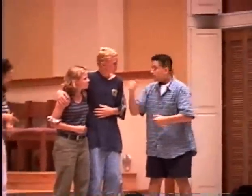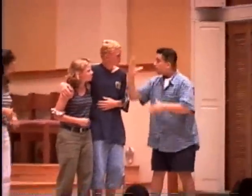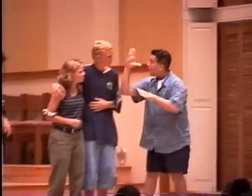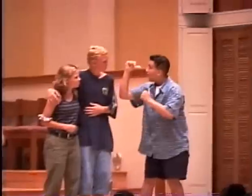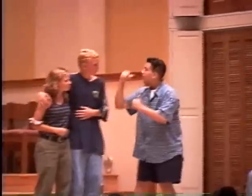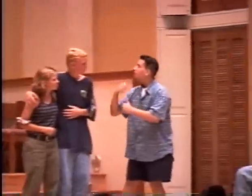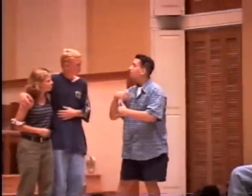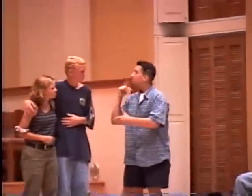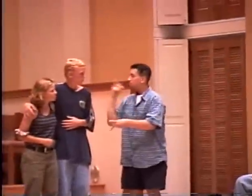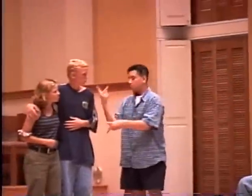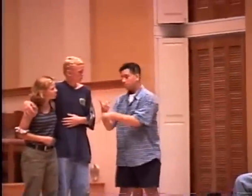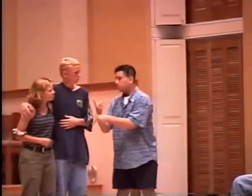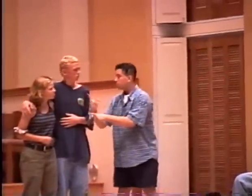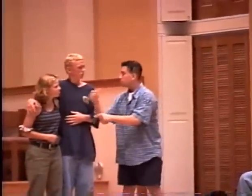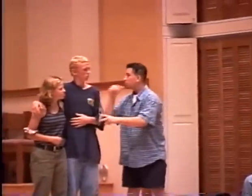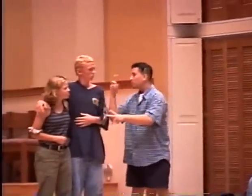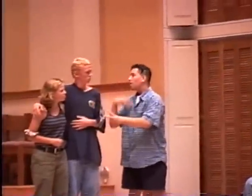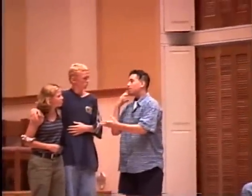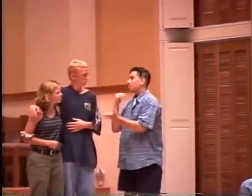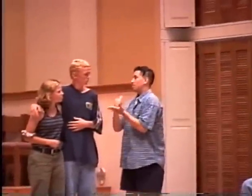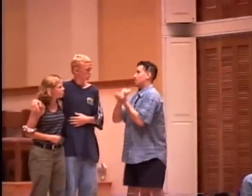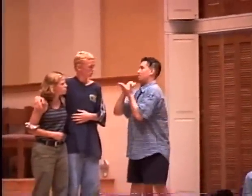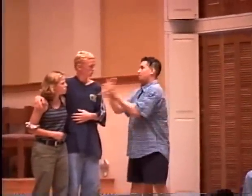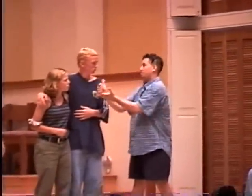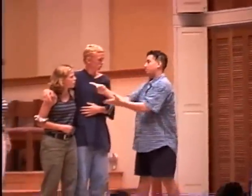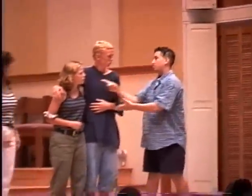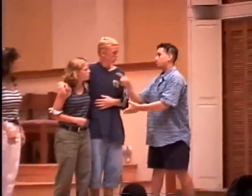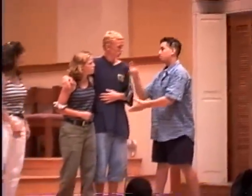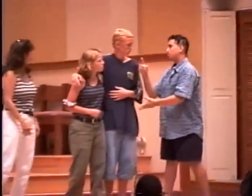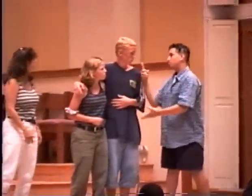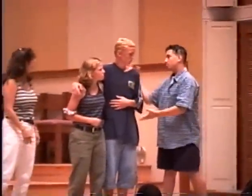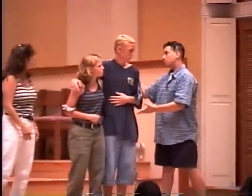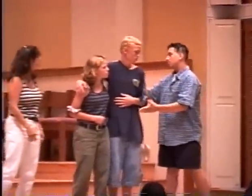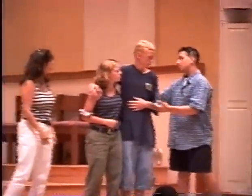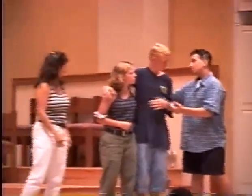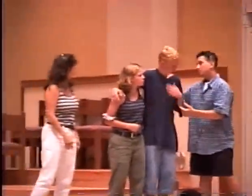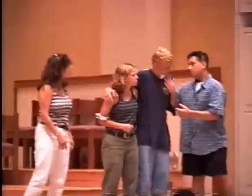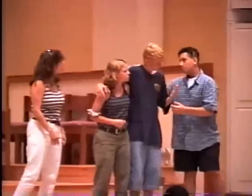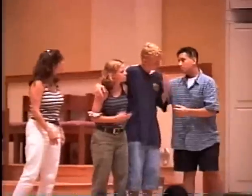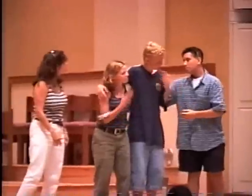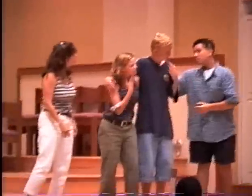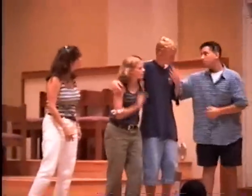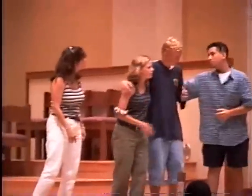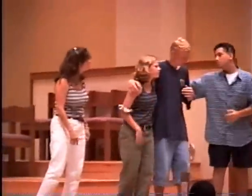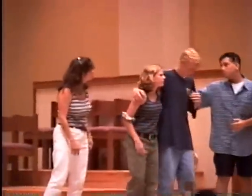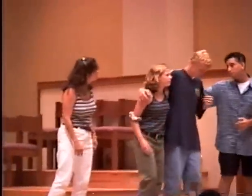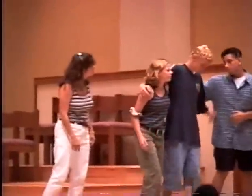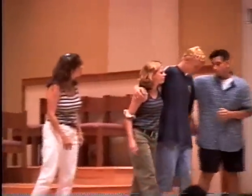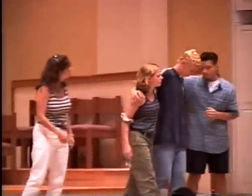Don't worry. The Bible says that God will give you hope in the future and I will help you.